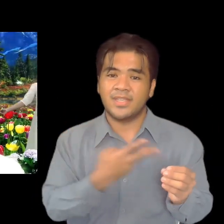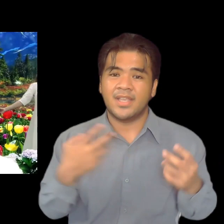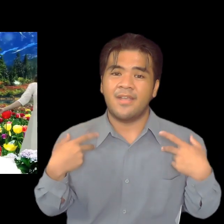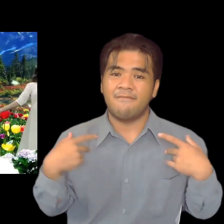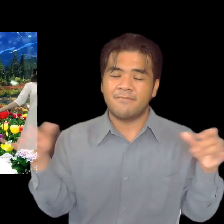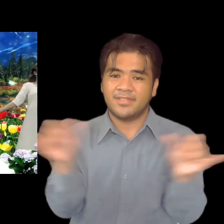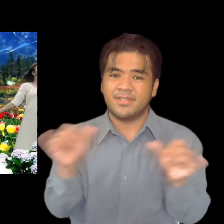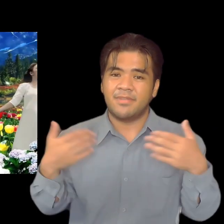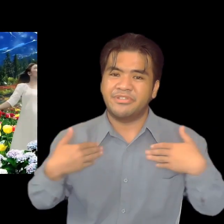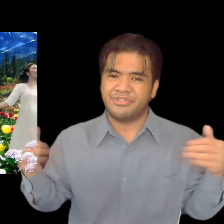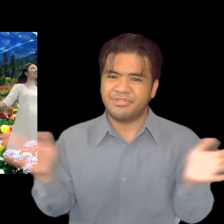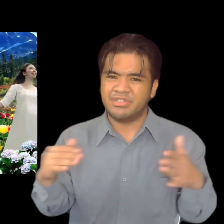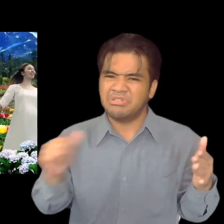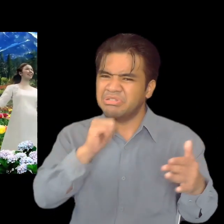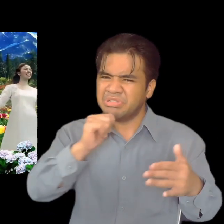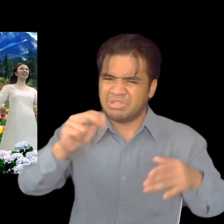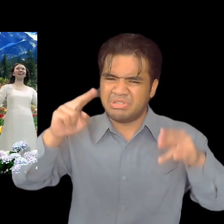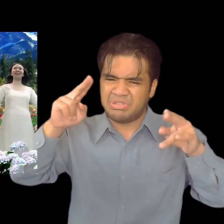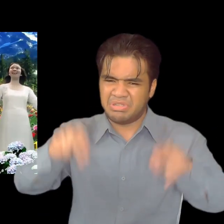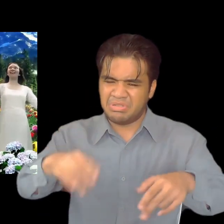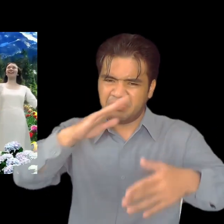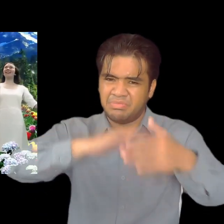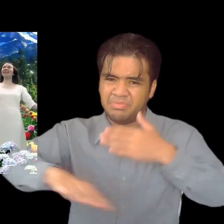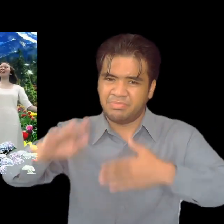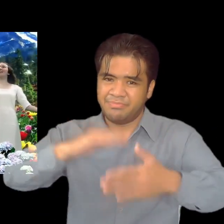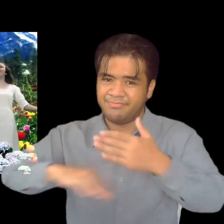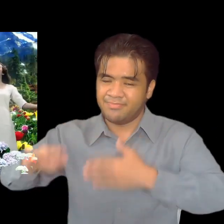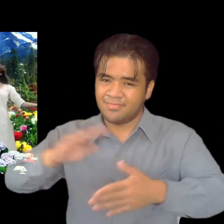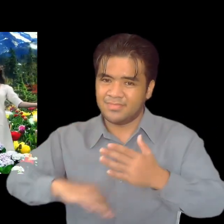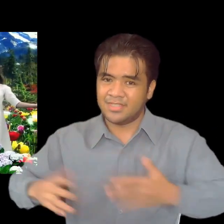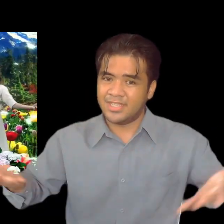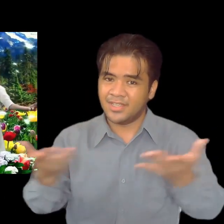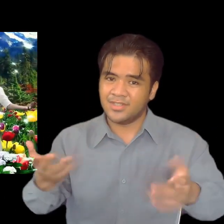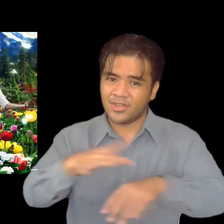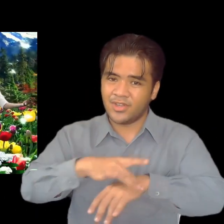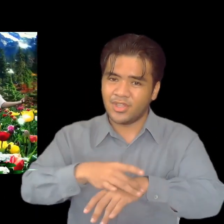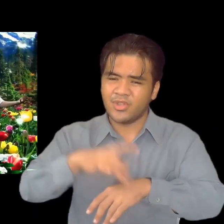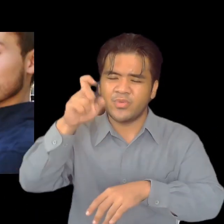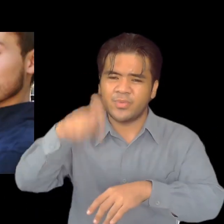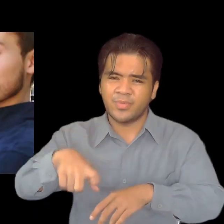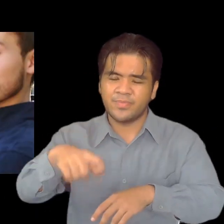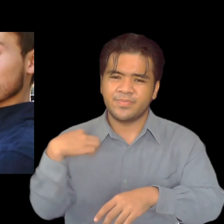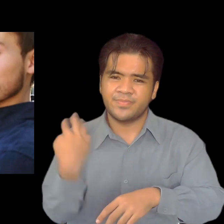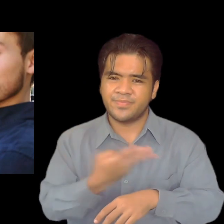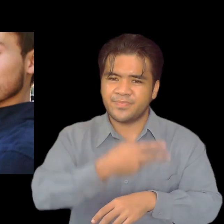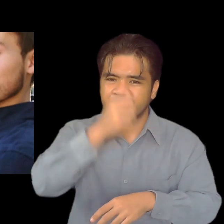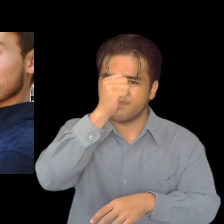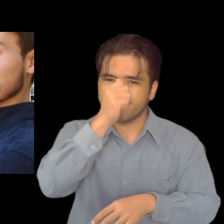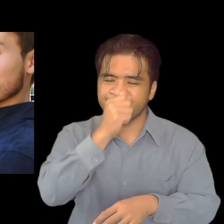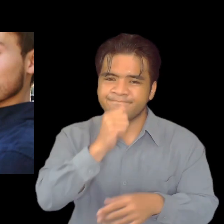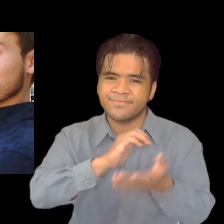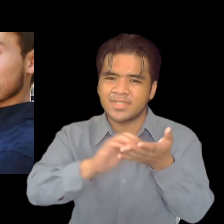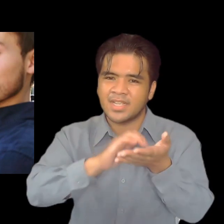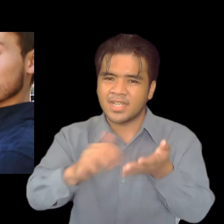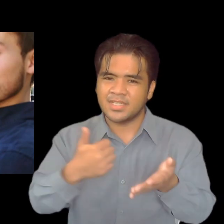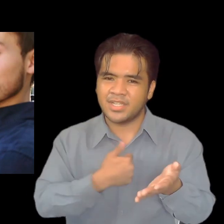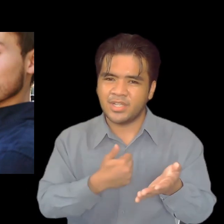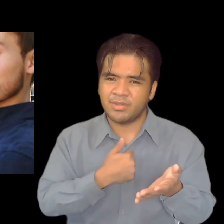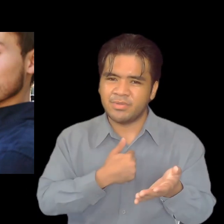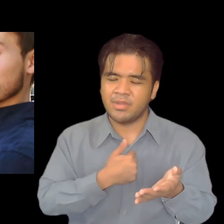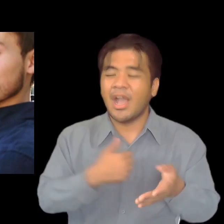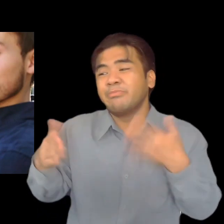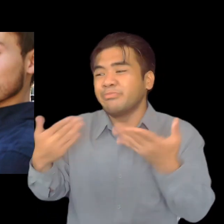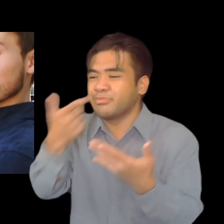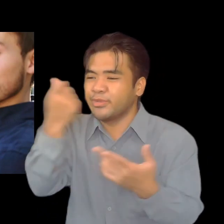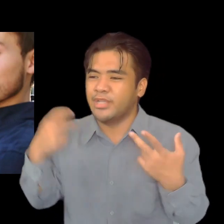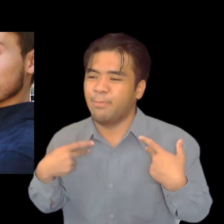will be no more sex because we will be as angels who don't need to procreate. So while we are still here on earth, we